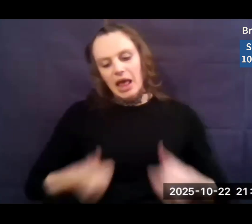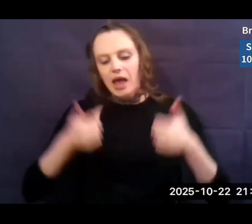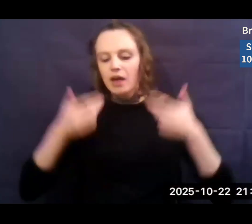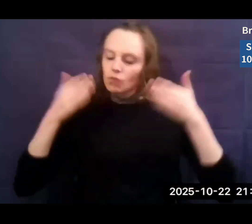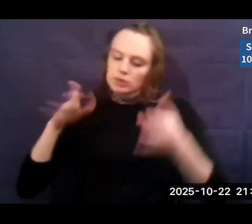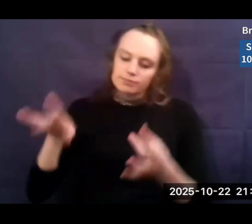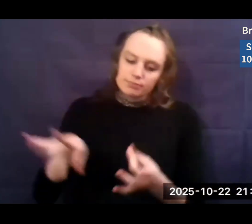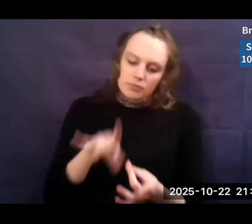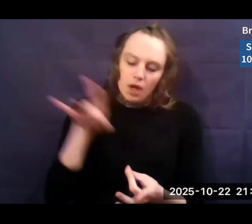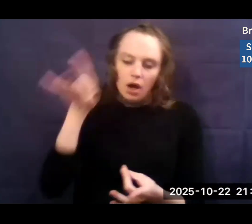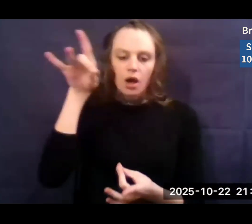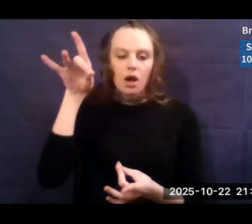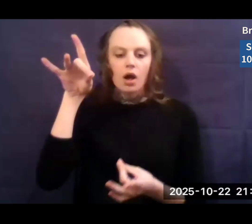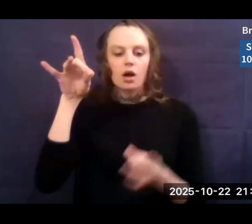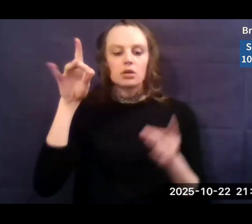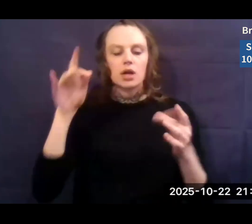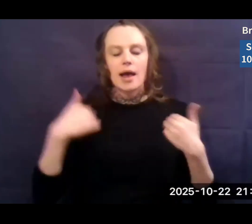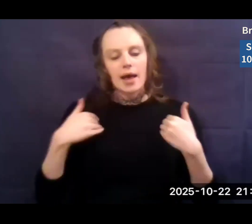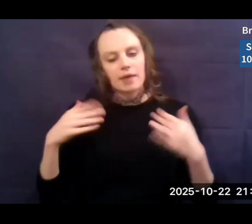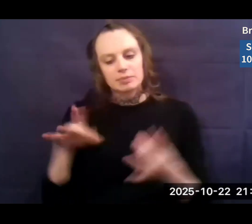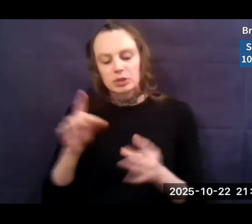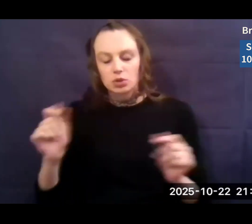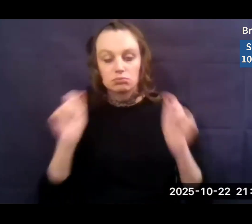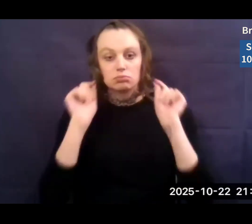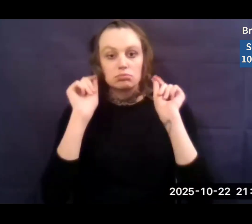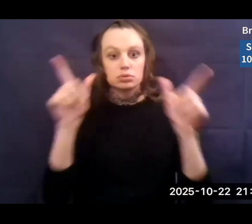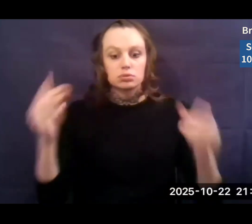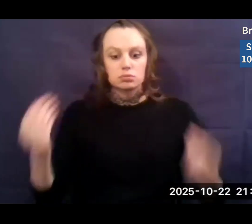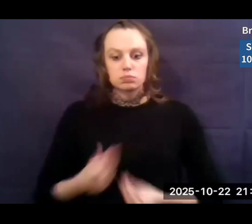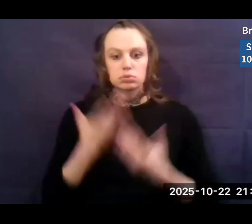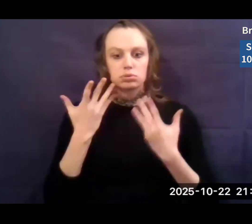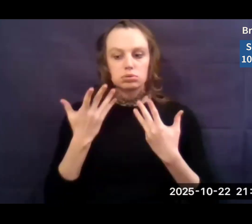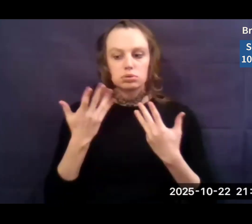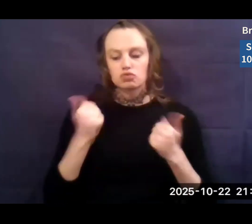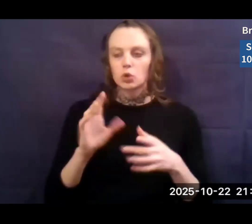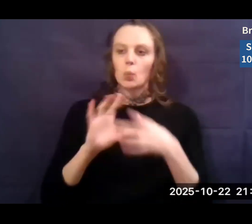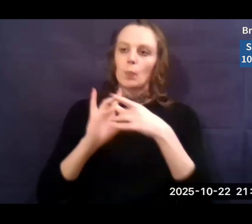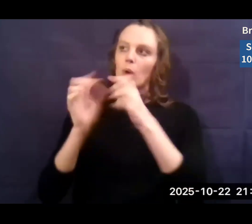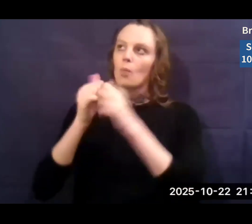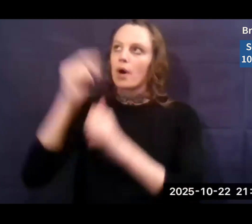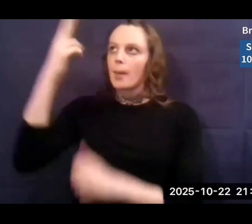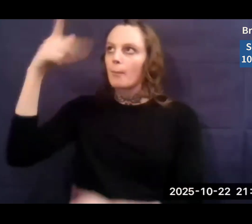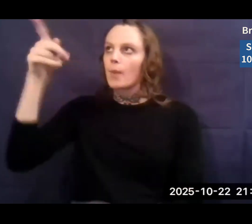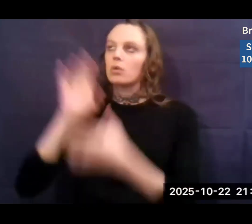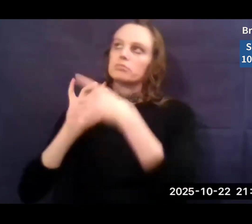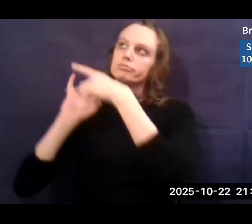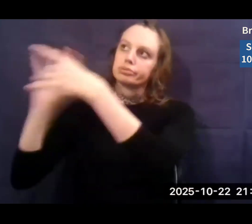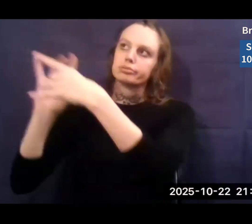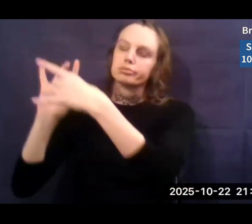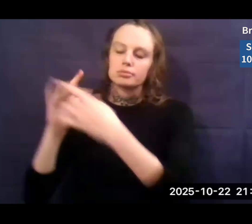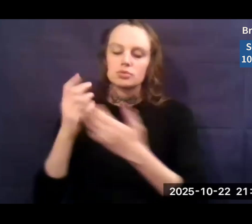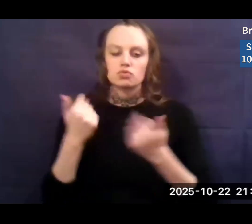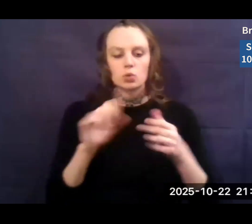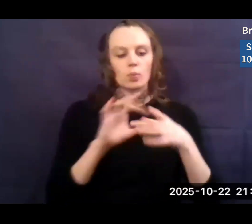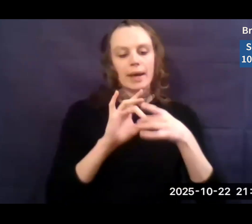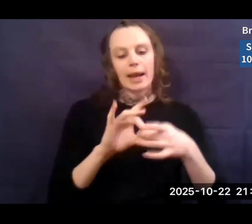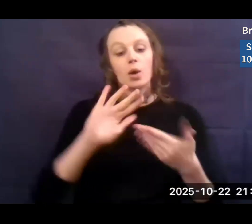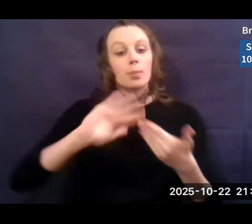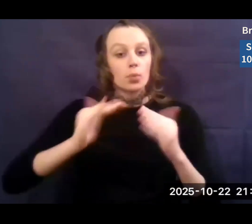experience, a spiritual awakening. They're trying to live connected to a power greater than themselves and to a community. And